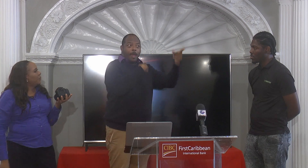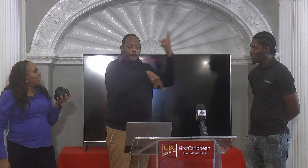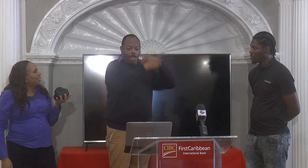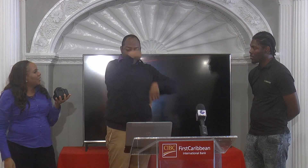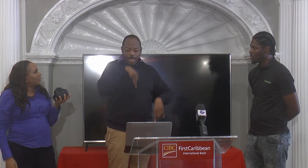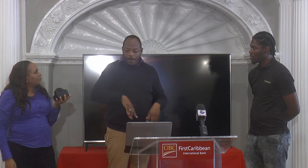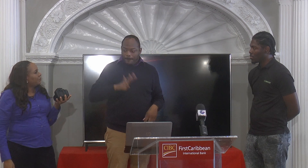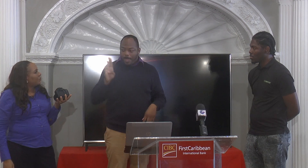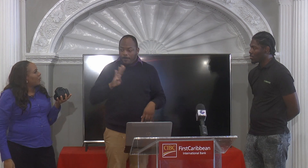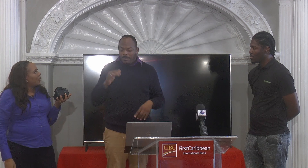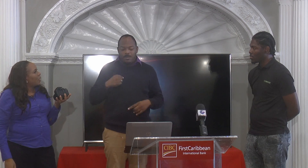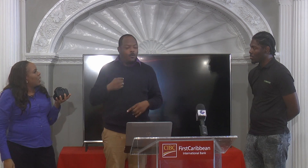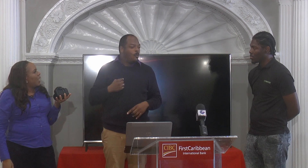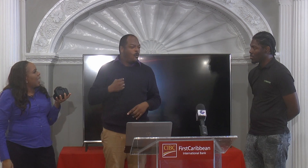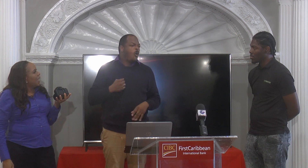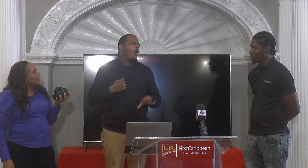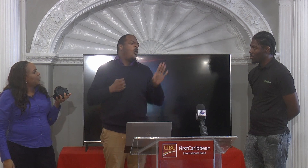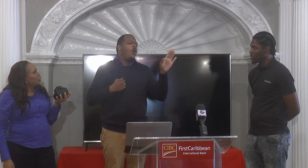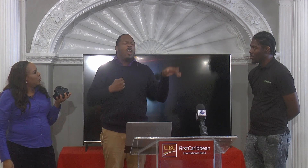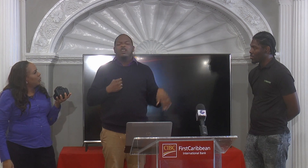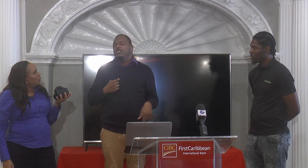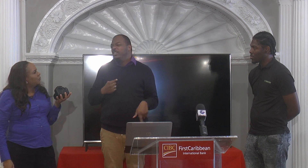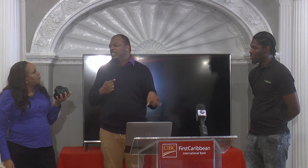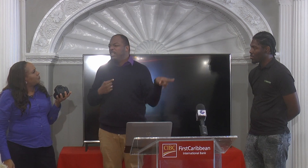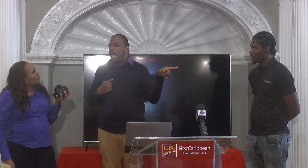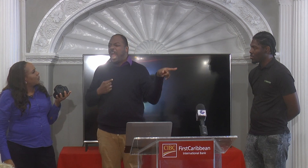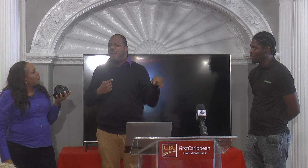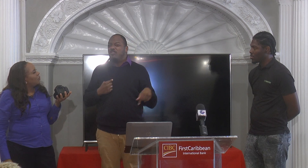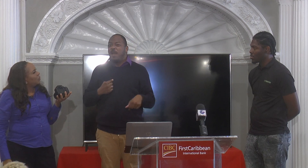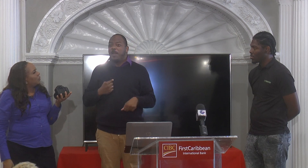Sandra's here from England, and